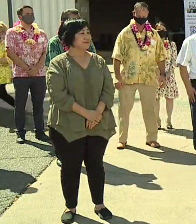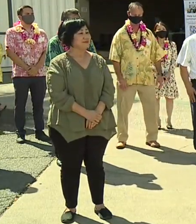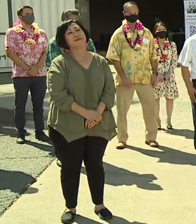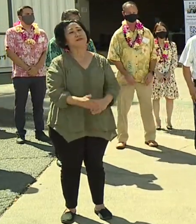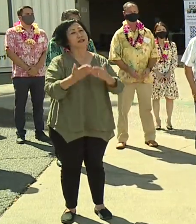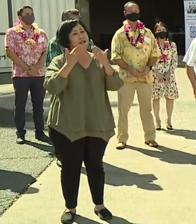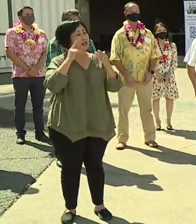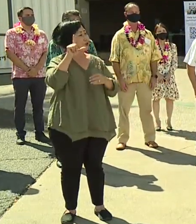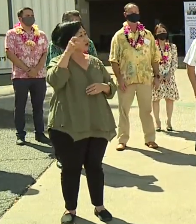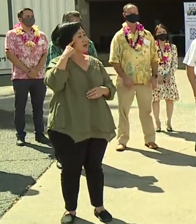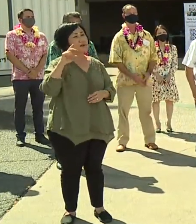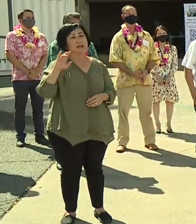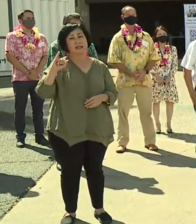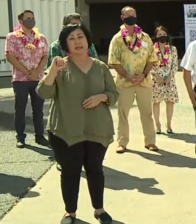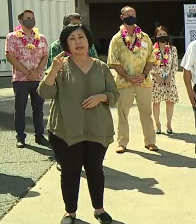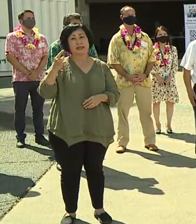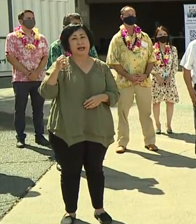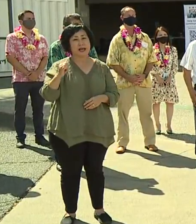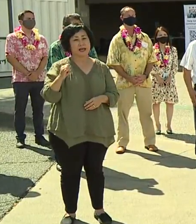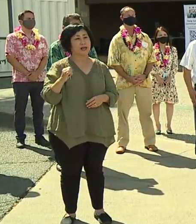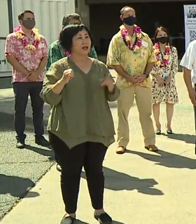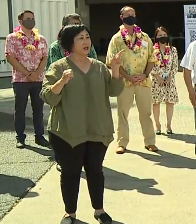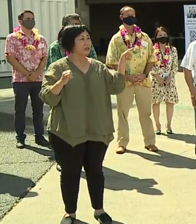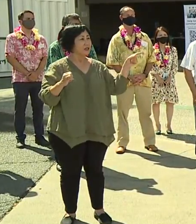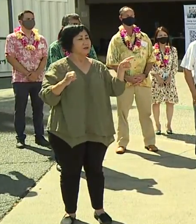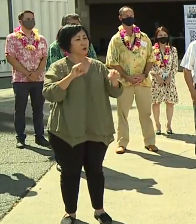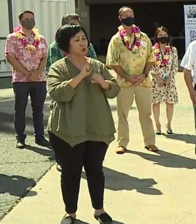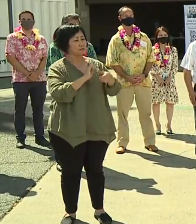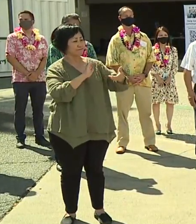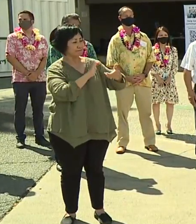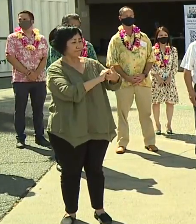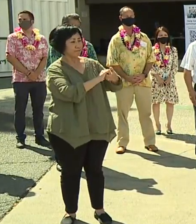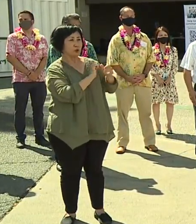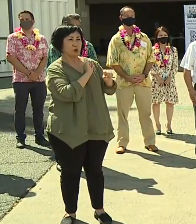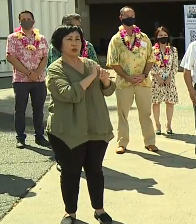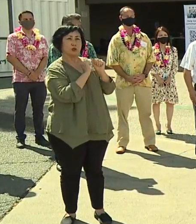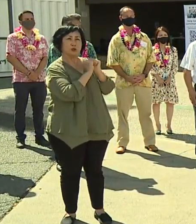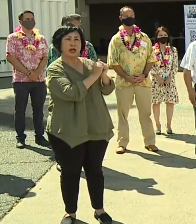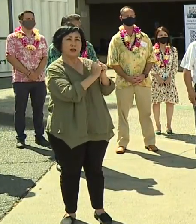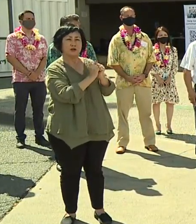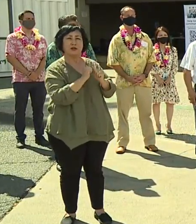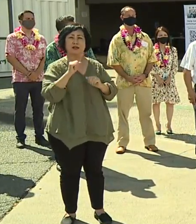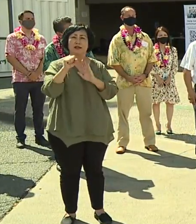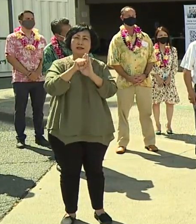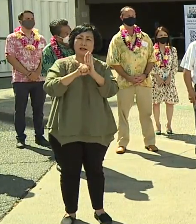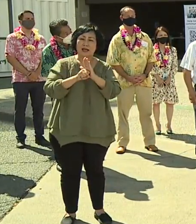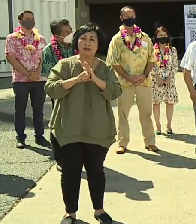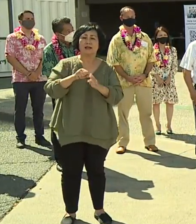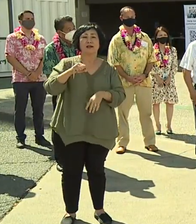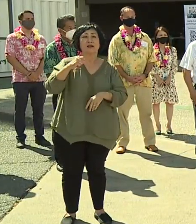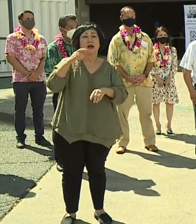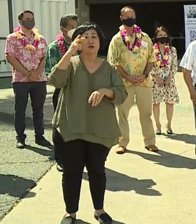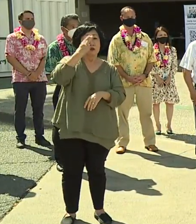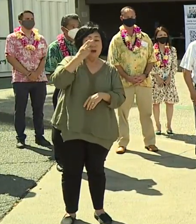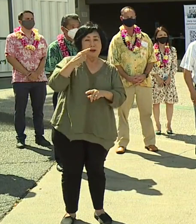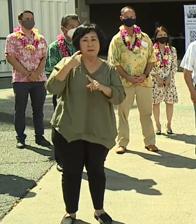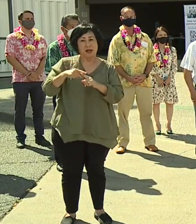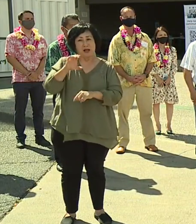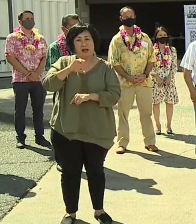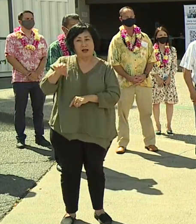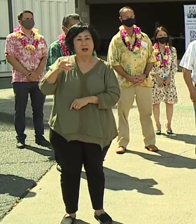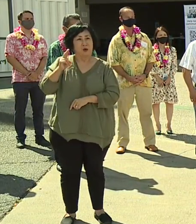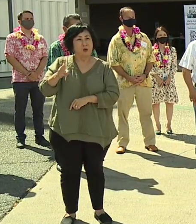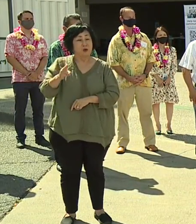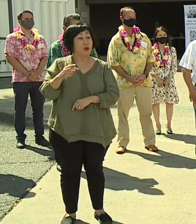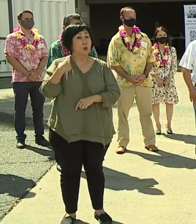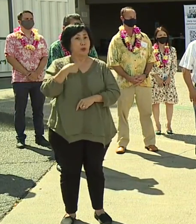Thank you, Governor Ige, again for working in cooperation with the City and County of Honolulu and allowing us to bring this mobile lab to your property